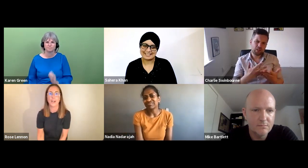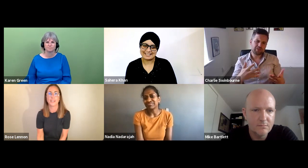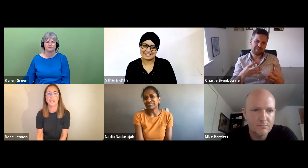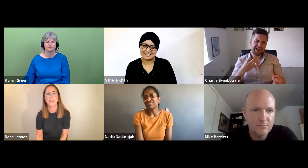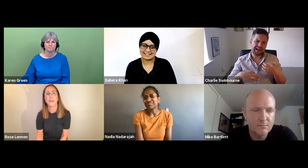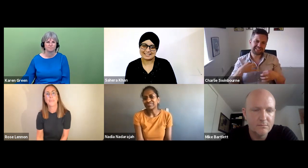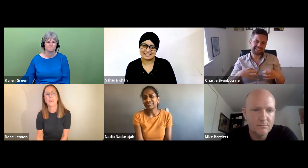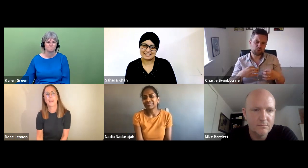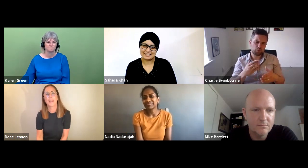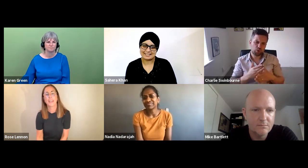world.